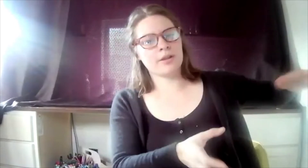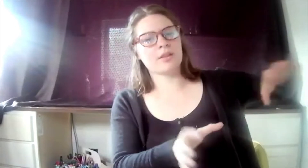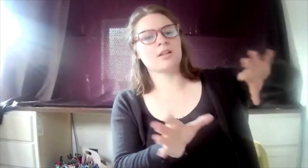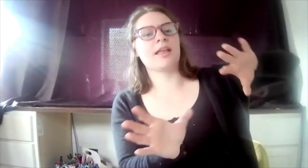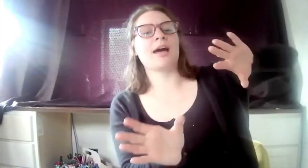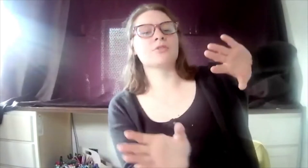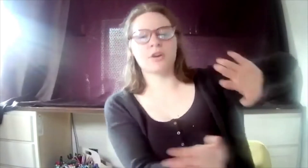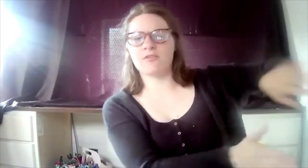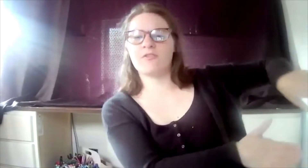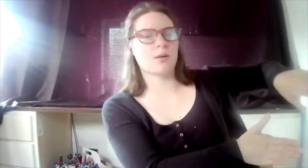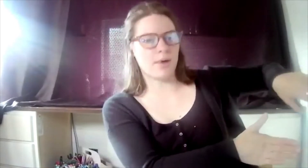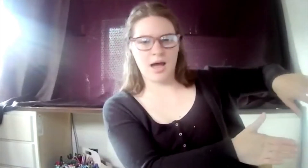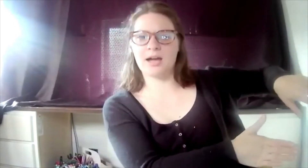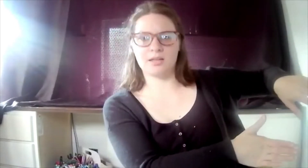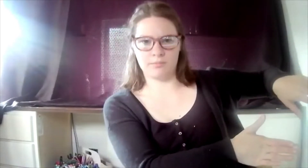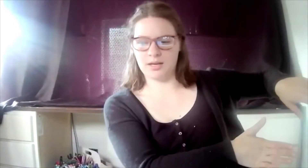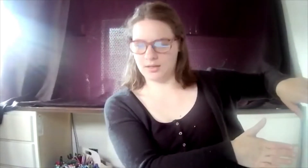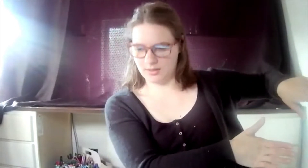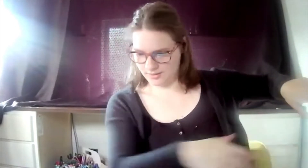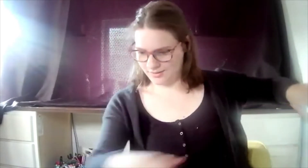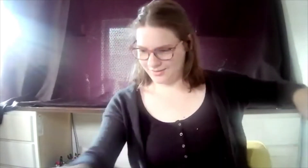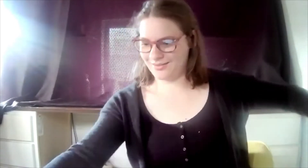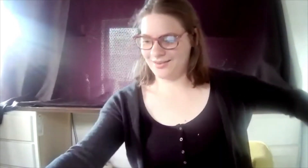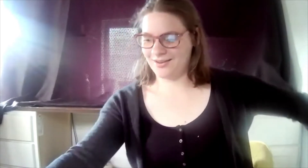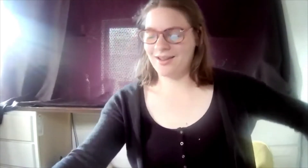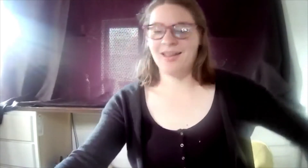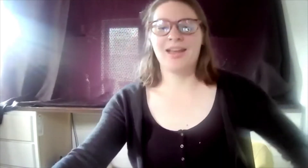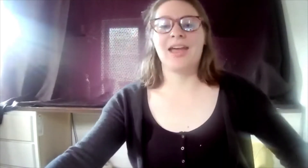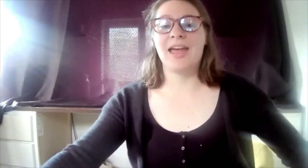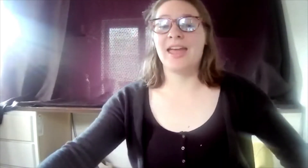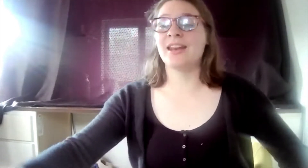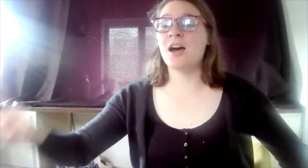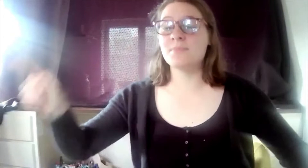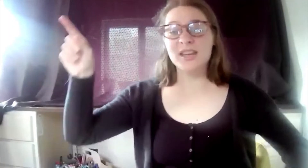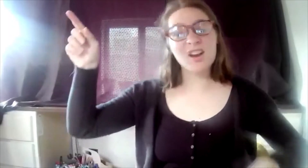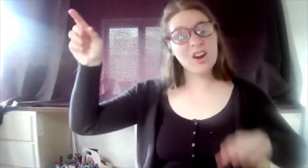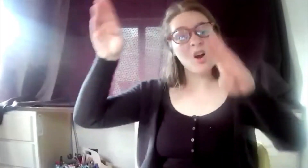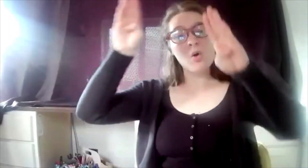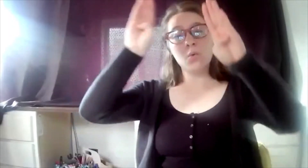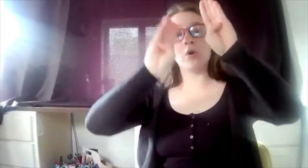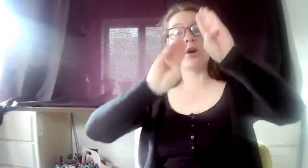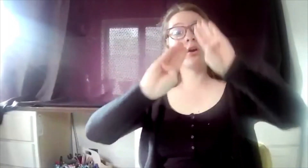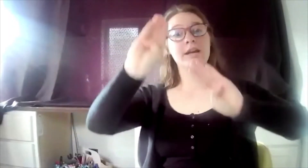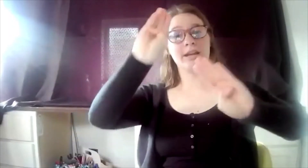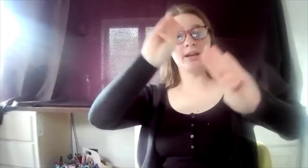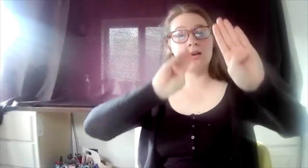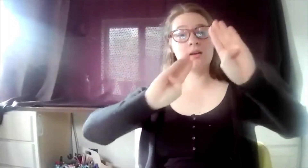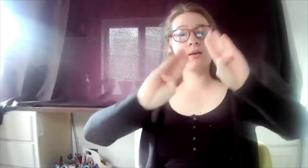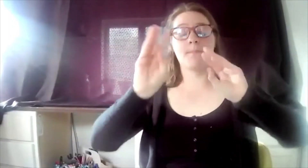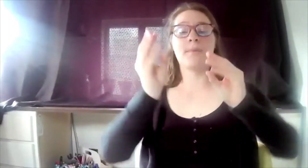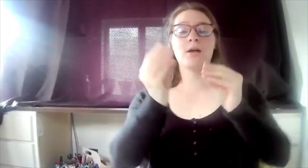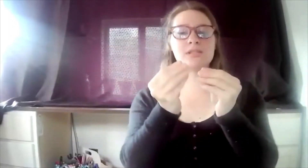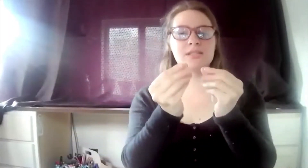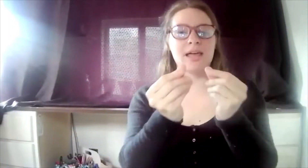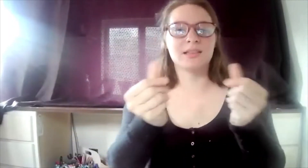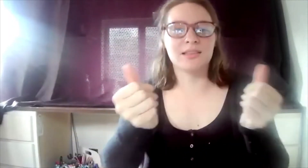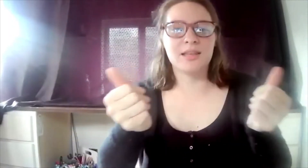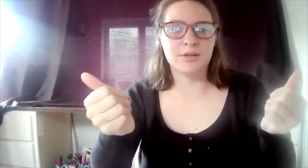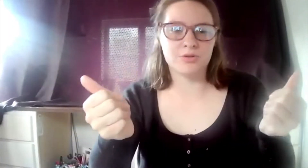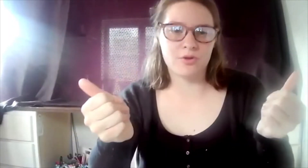the clouds are far behind me. And up here, worry melts like lemon